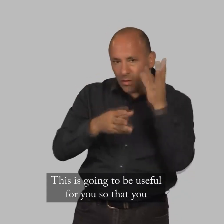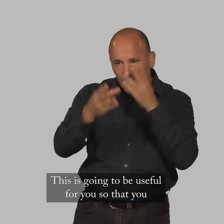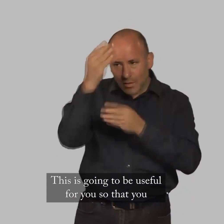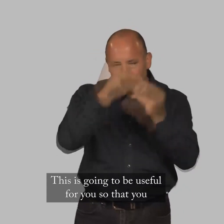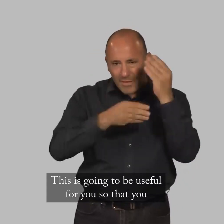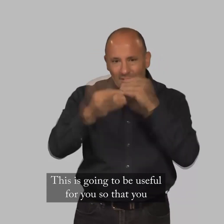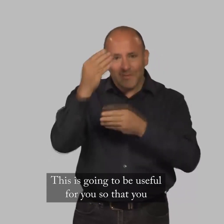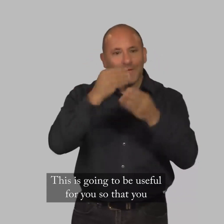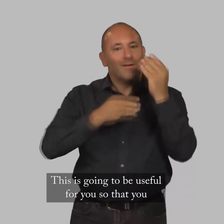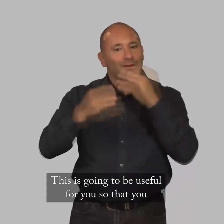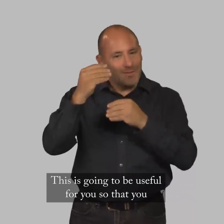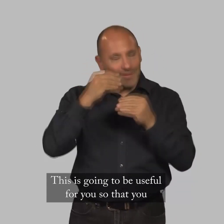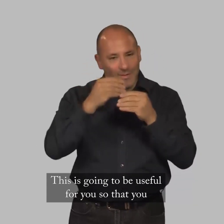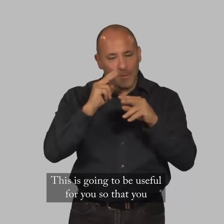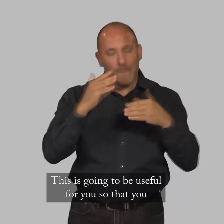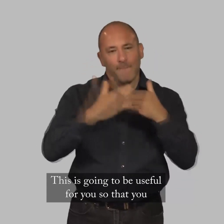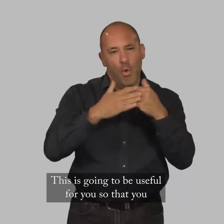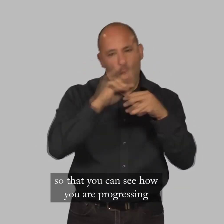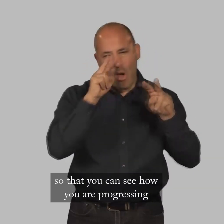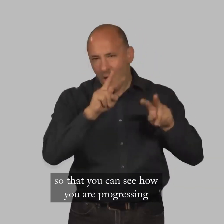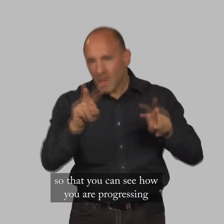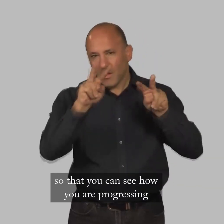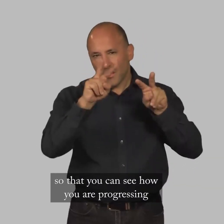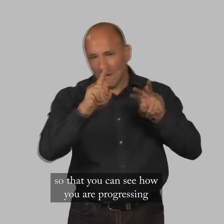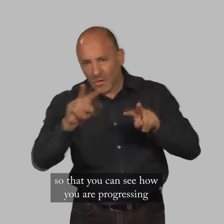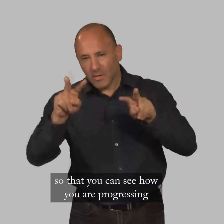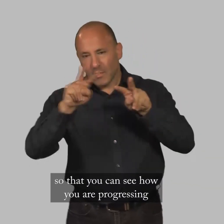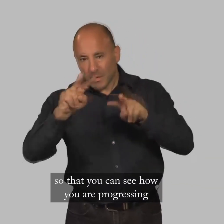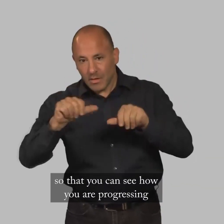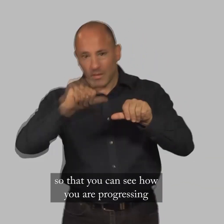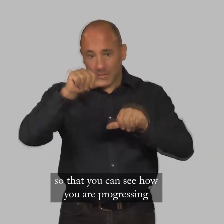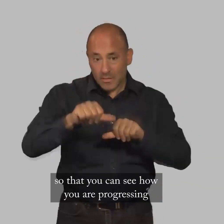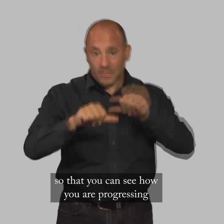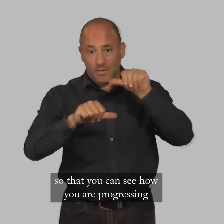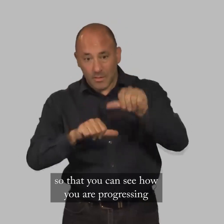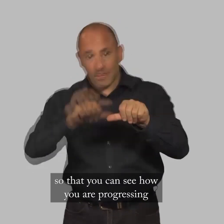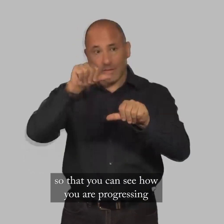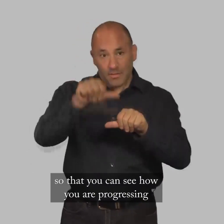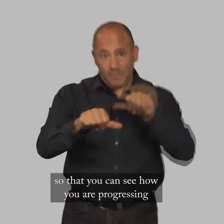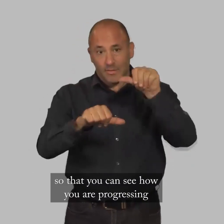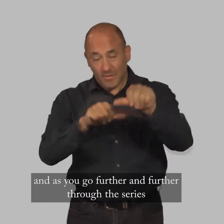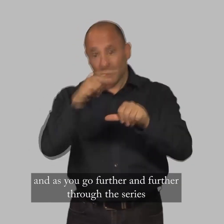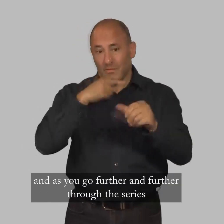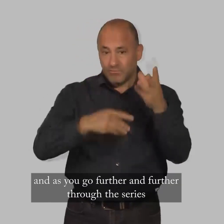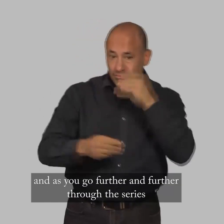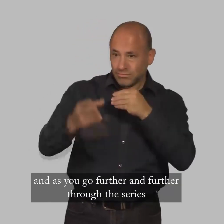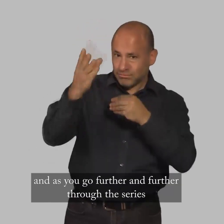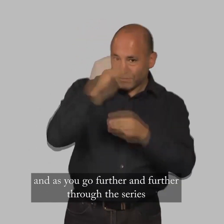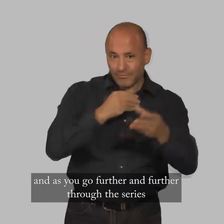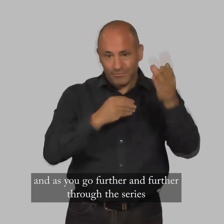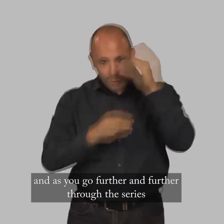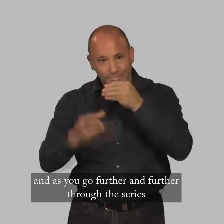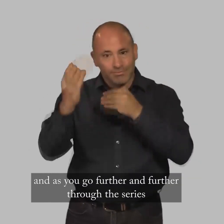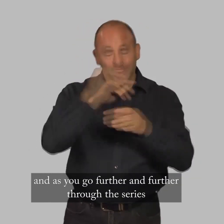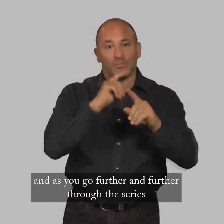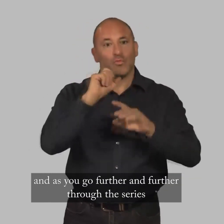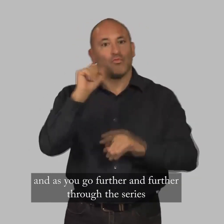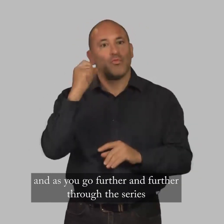This is going to be useful for you so that you can see how you are progressing, and as you go further and further through the